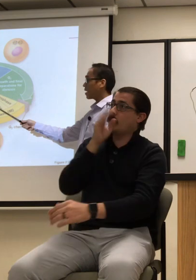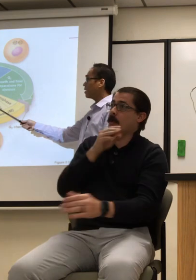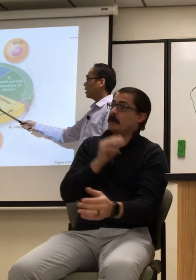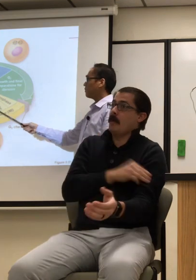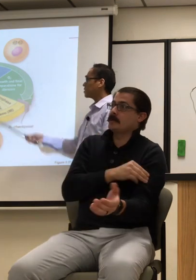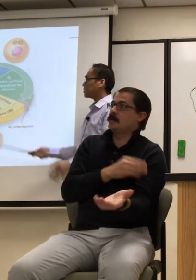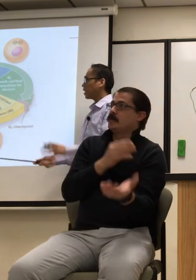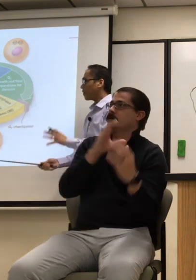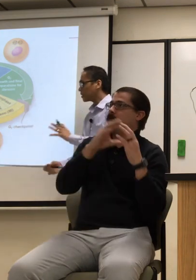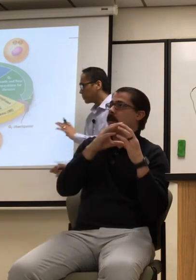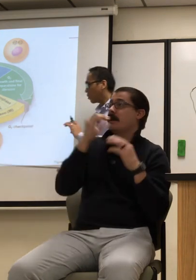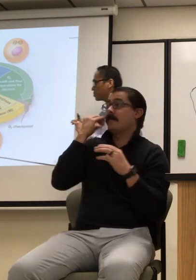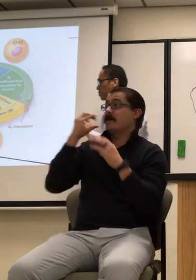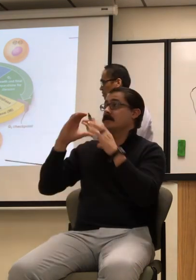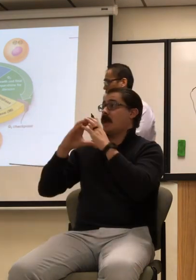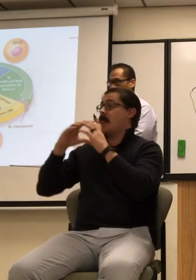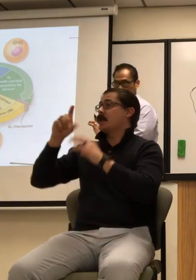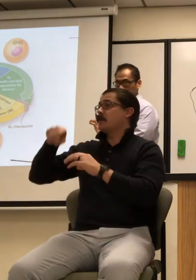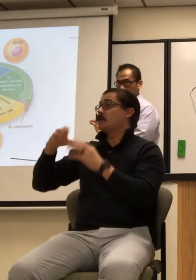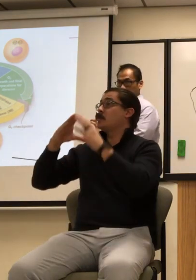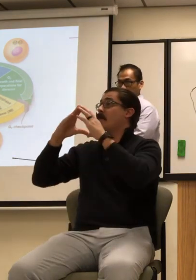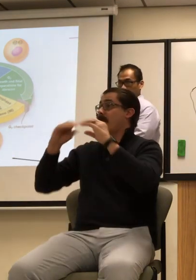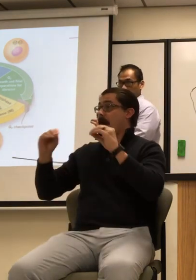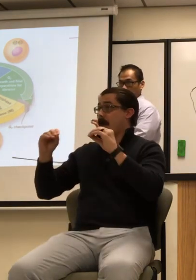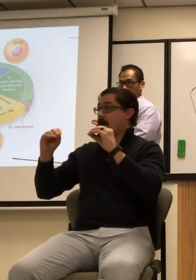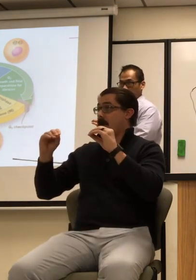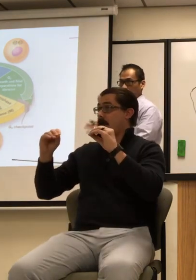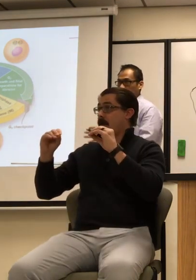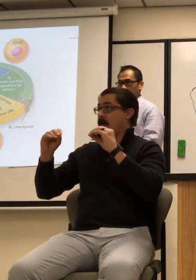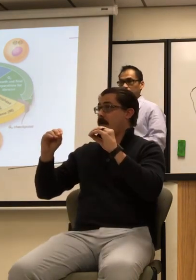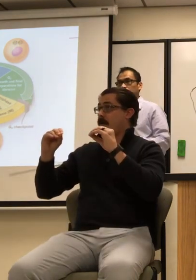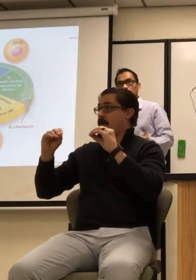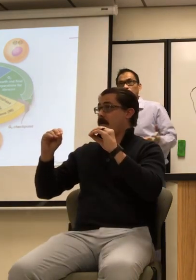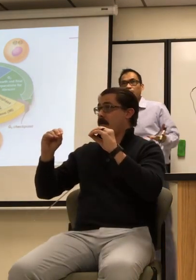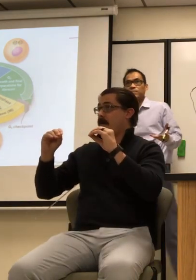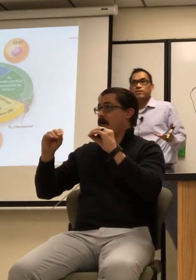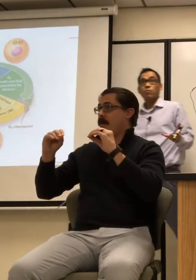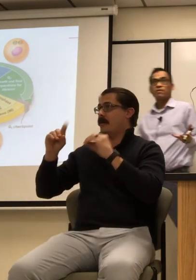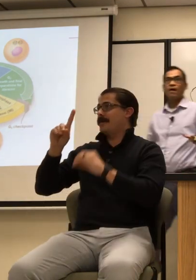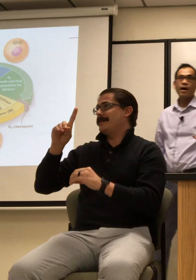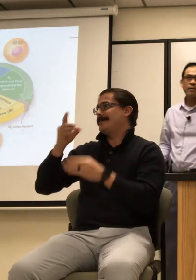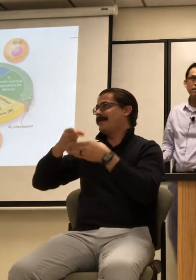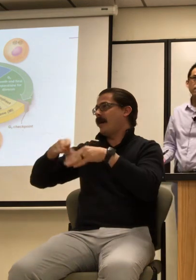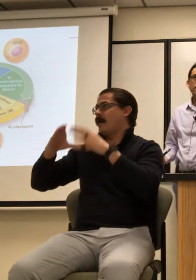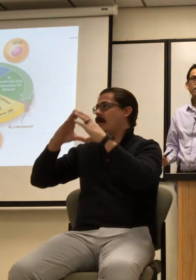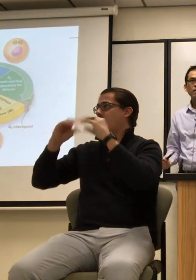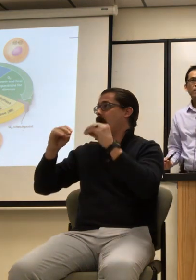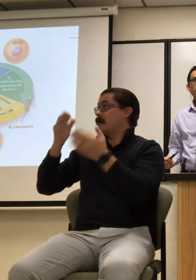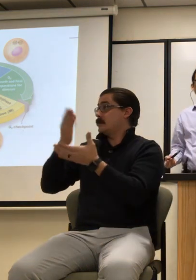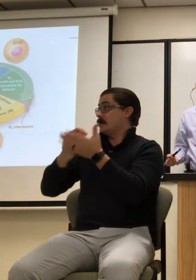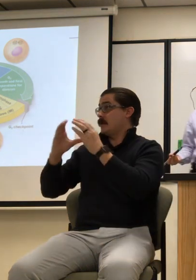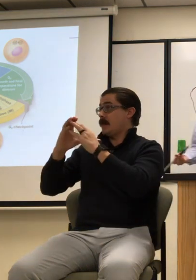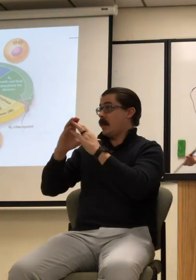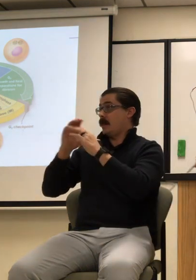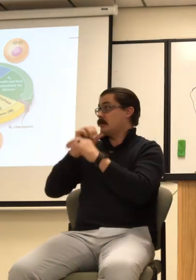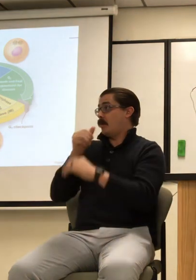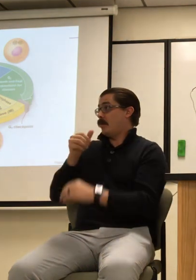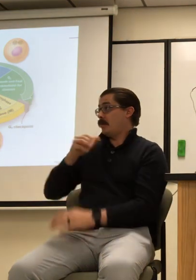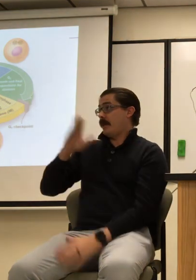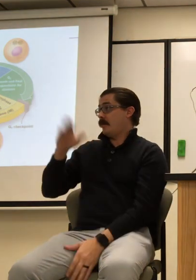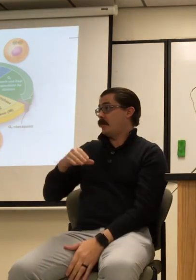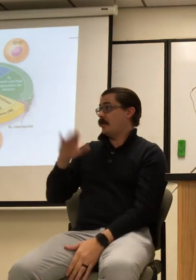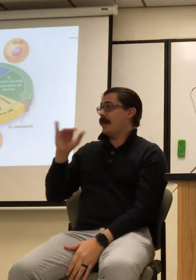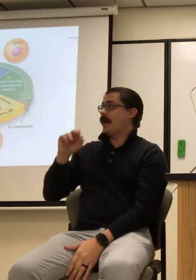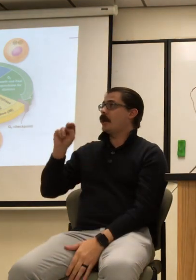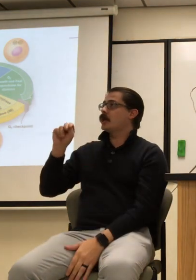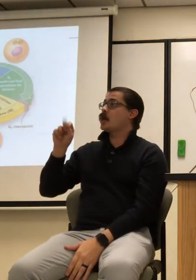It'll do that. If it's a cell that's supposed to divide, okay, so some cell types don't divide, right? For example, neurons